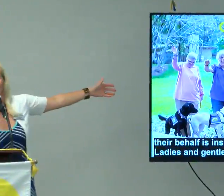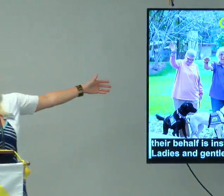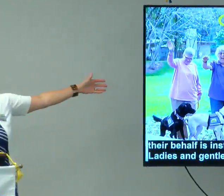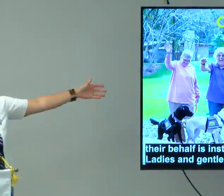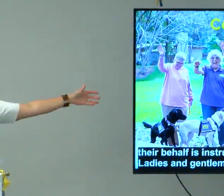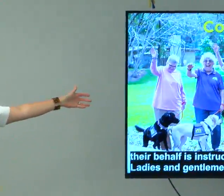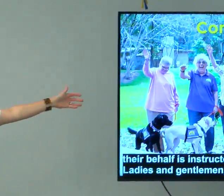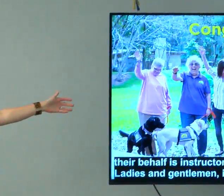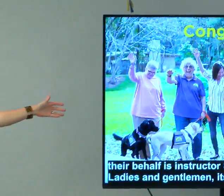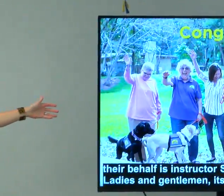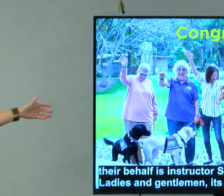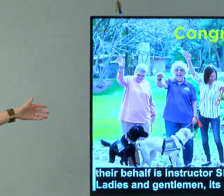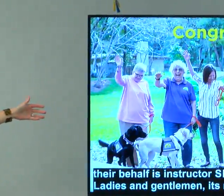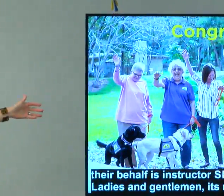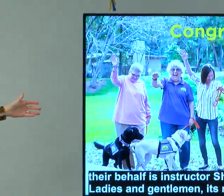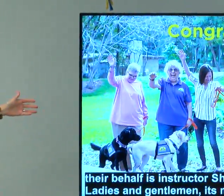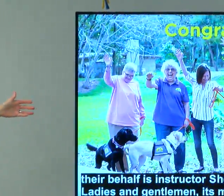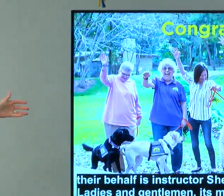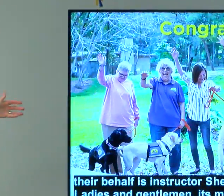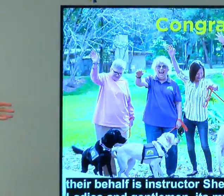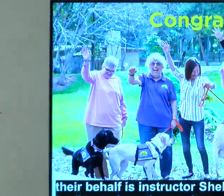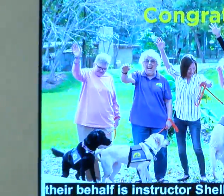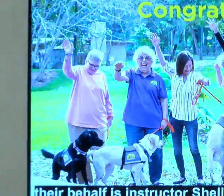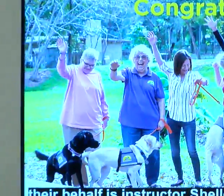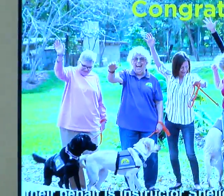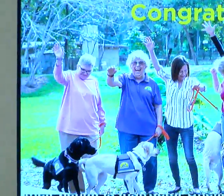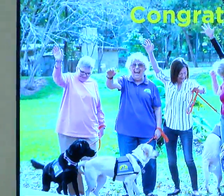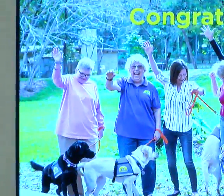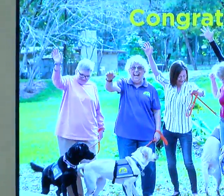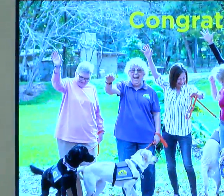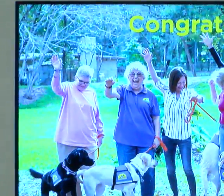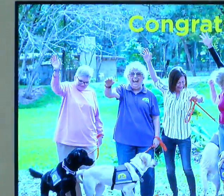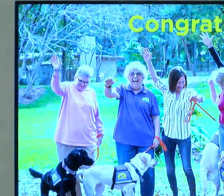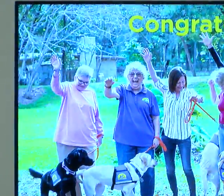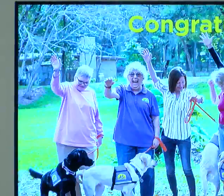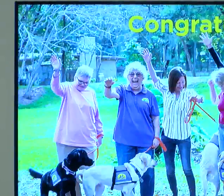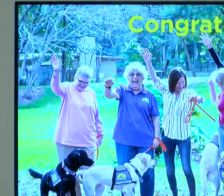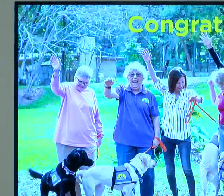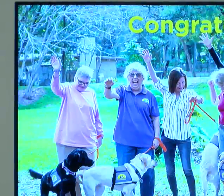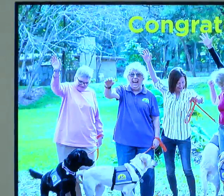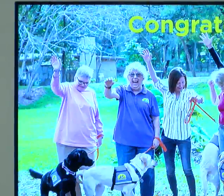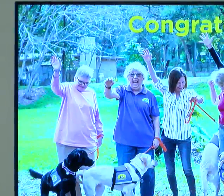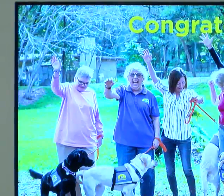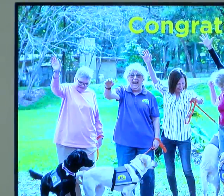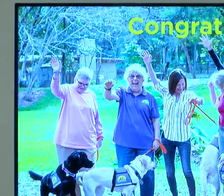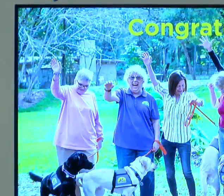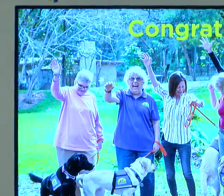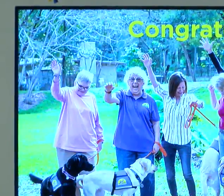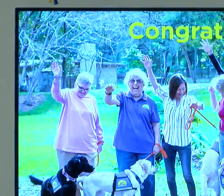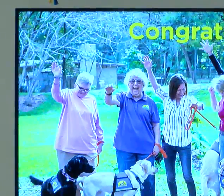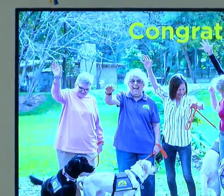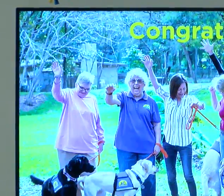this. I present this, the 2020 February Hearing Dog Team Training graduates.